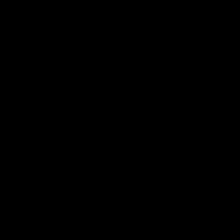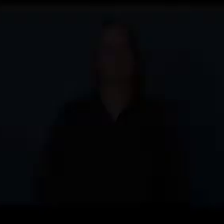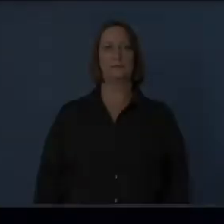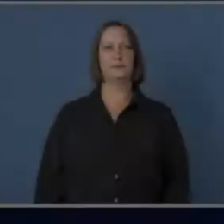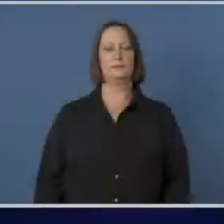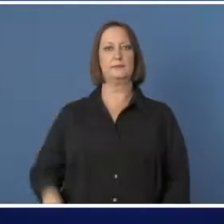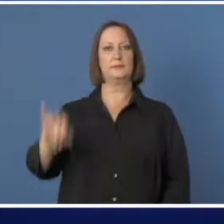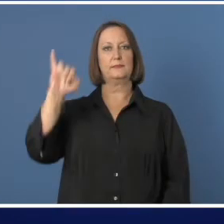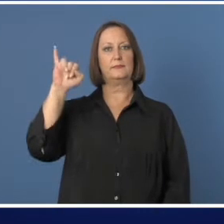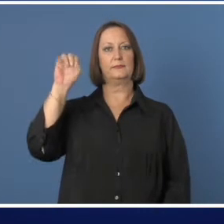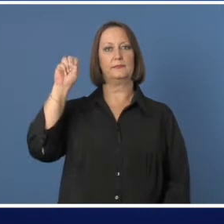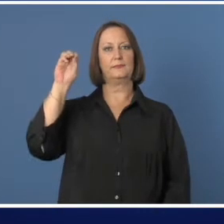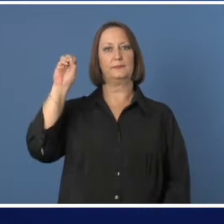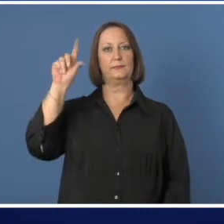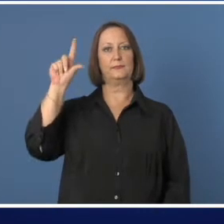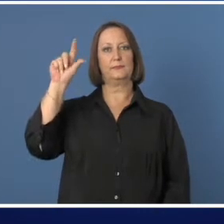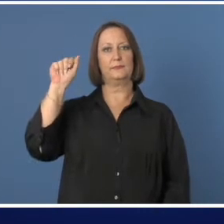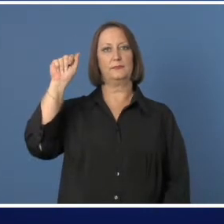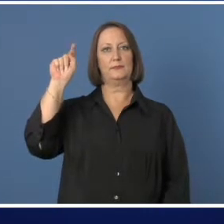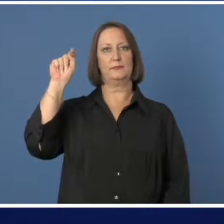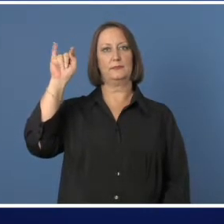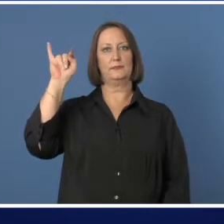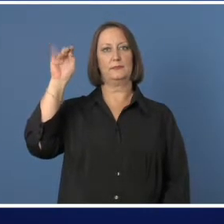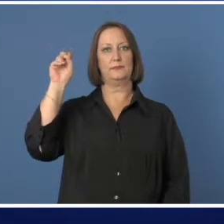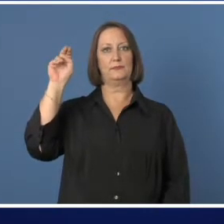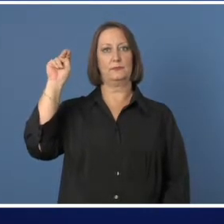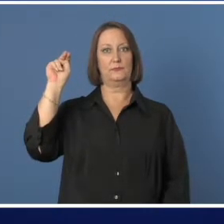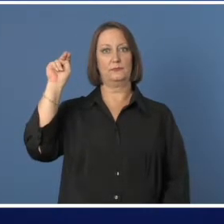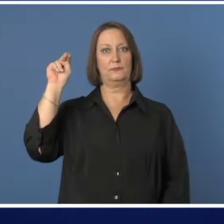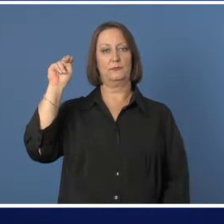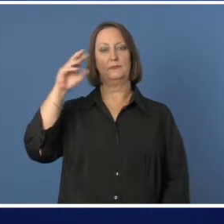Isolation and Quarantine